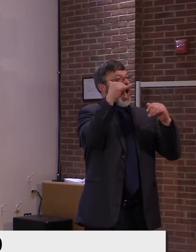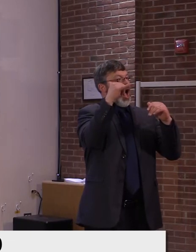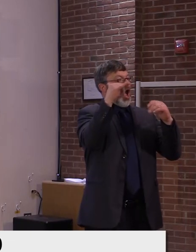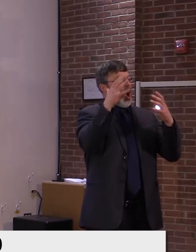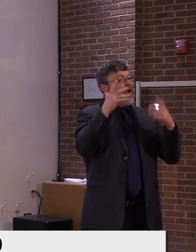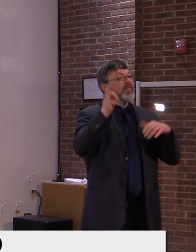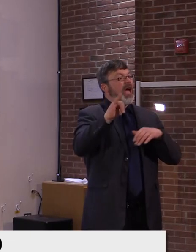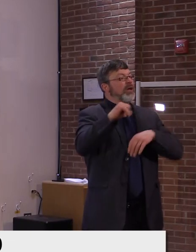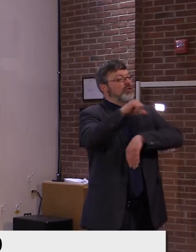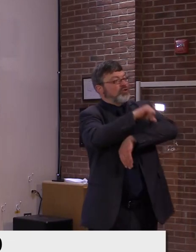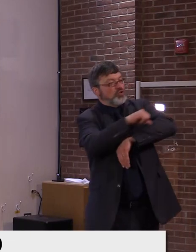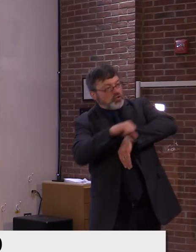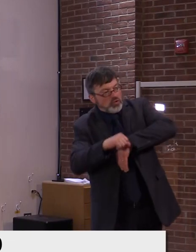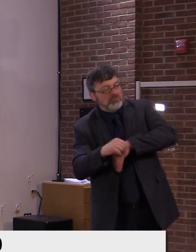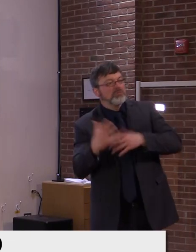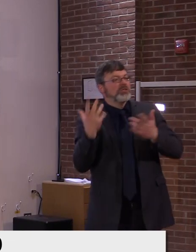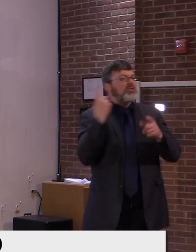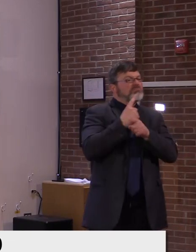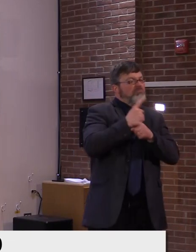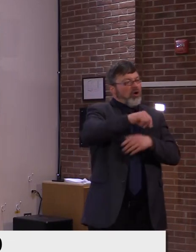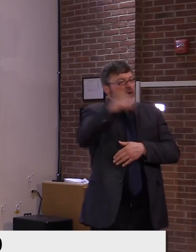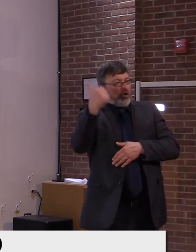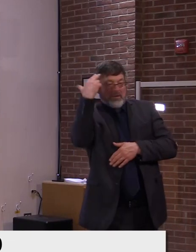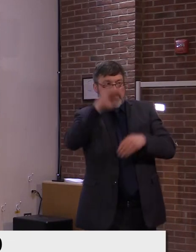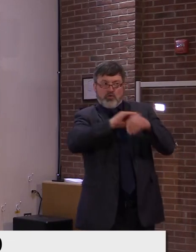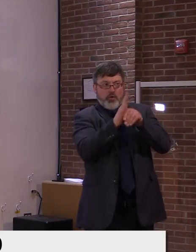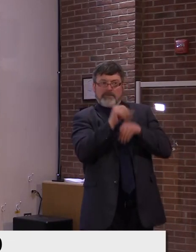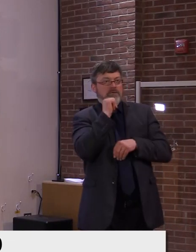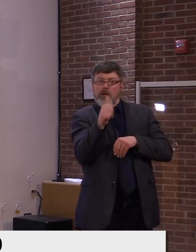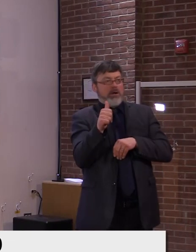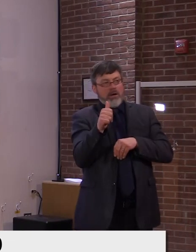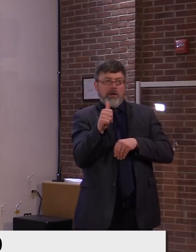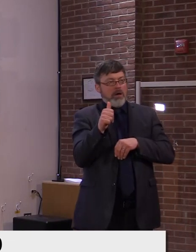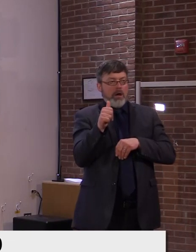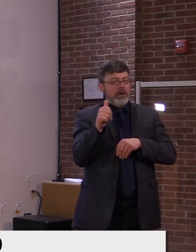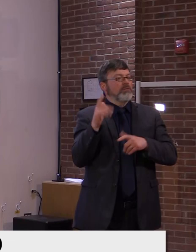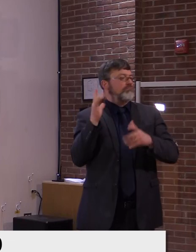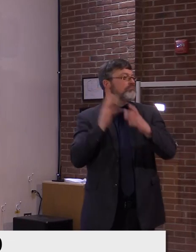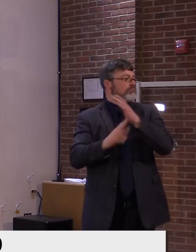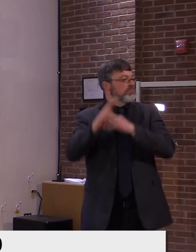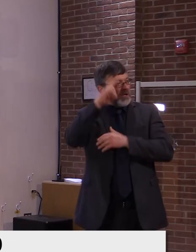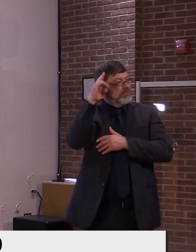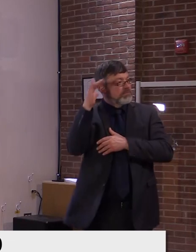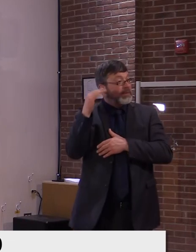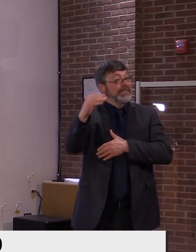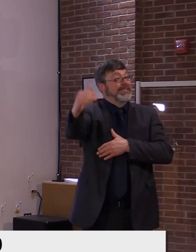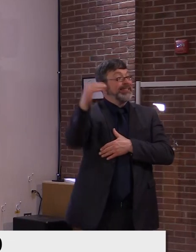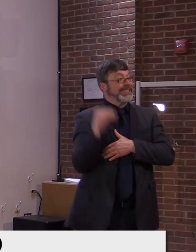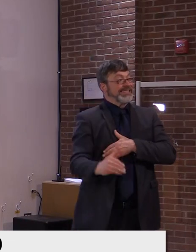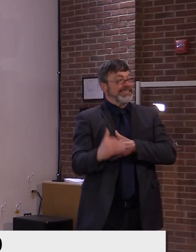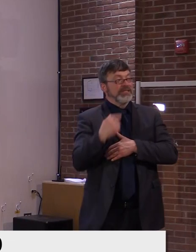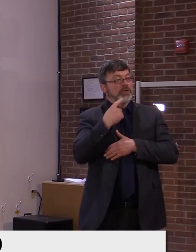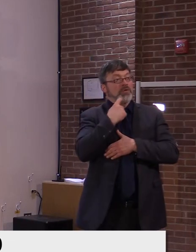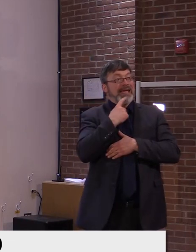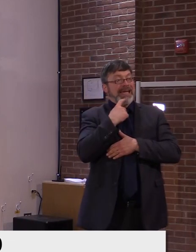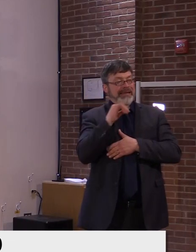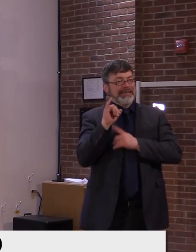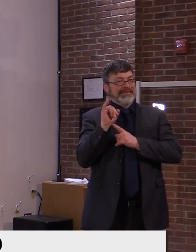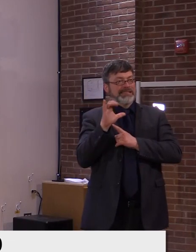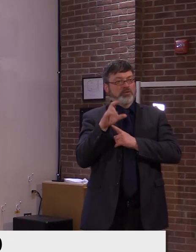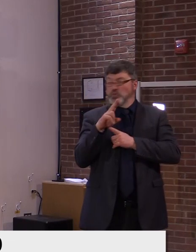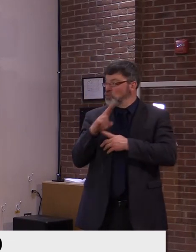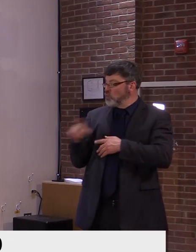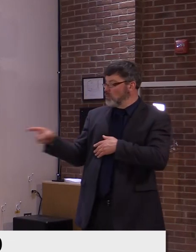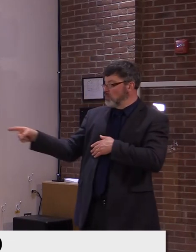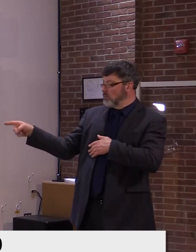64, which are still the age groups that are primarily ending up in the hospital when they contract the virus. And